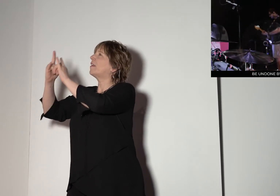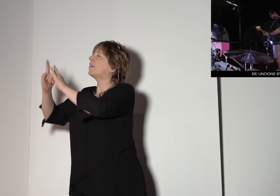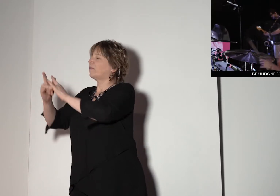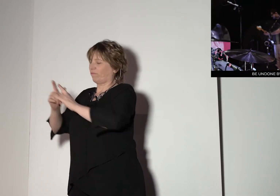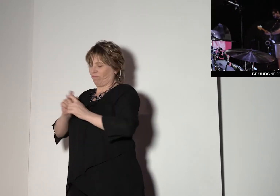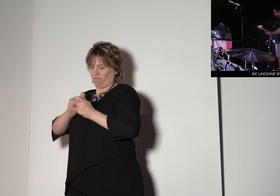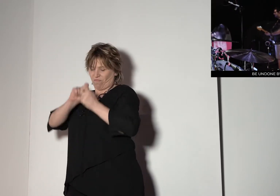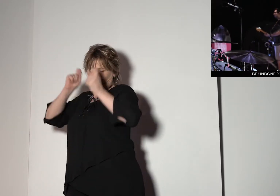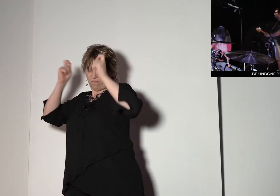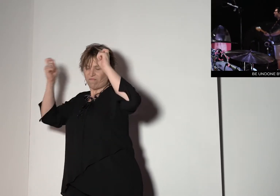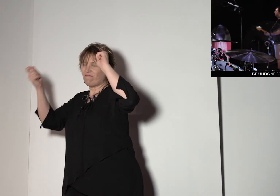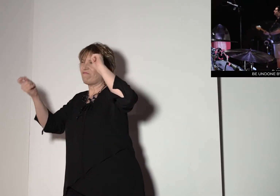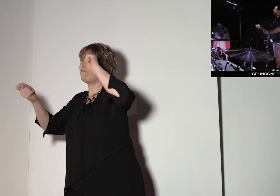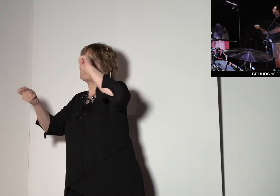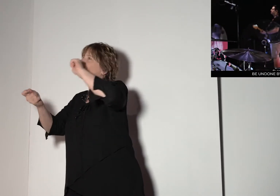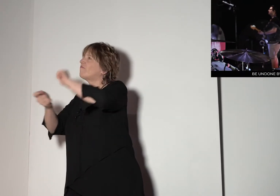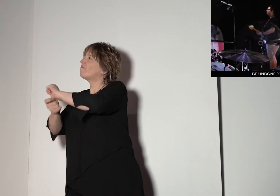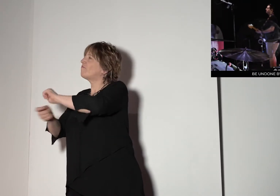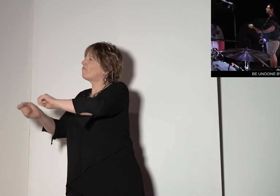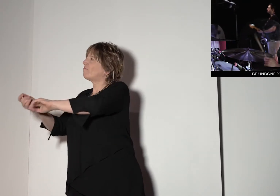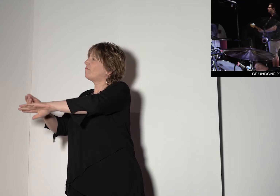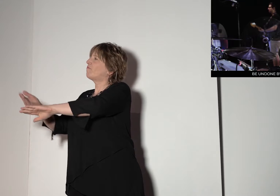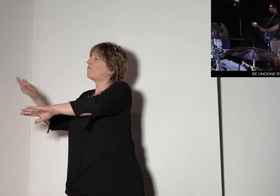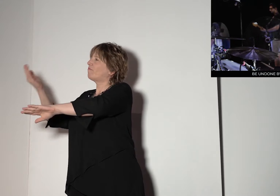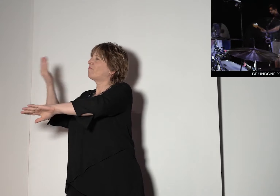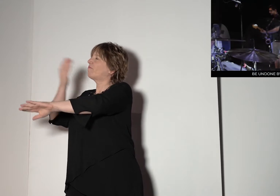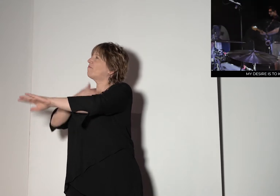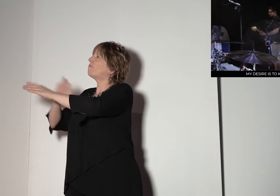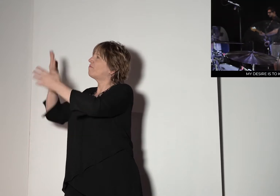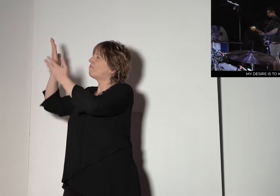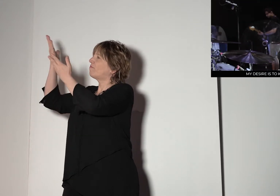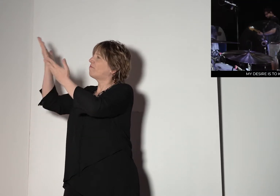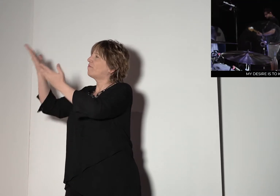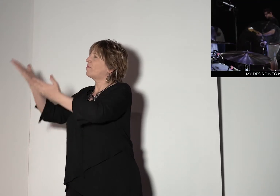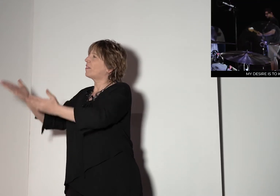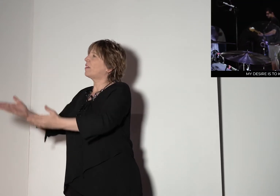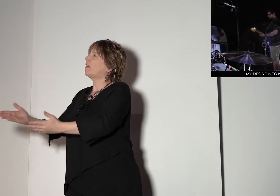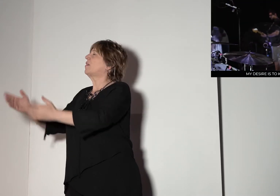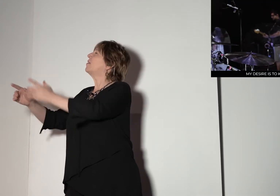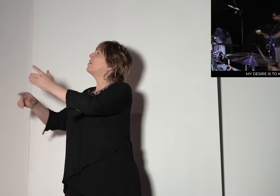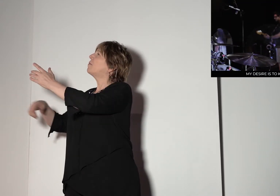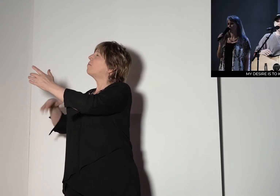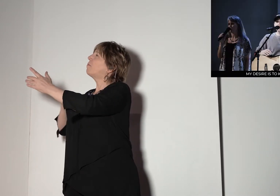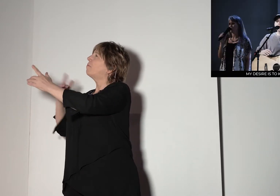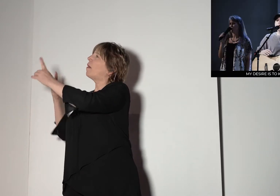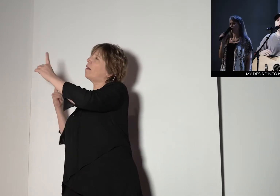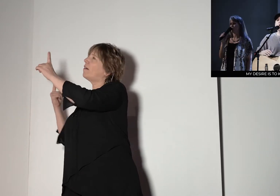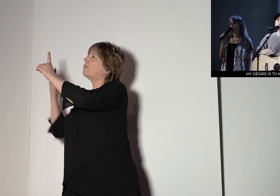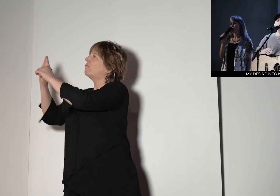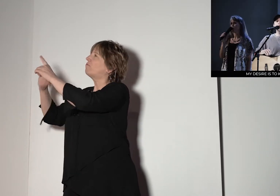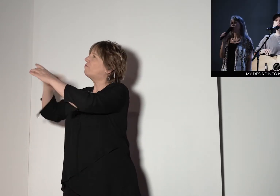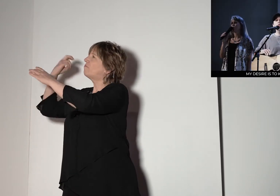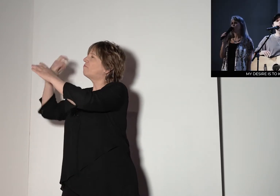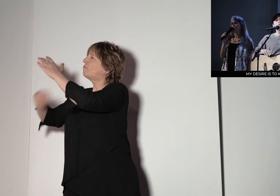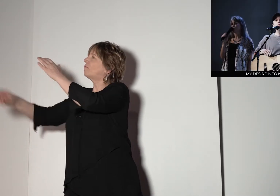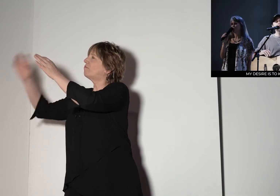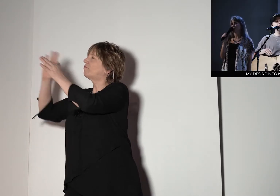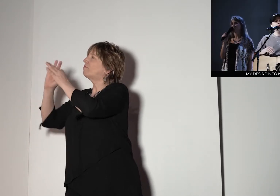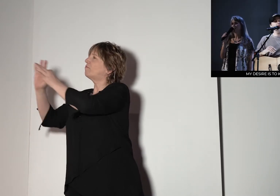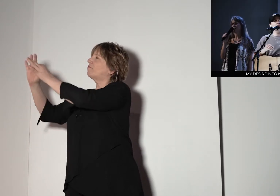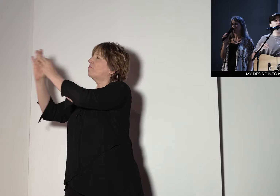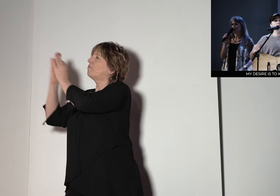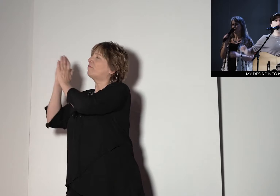love, being done by who you are. My desire is to know